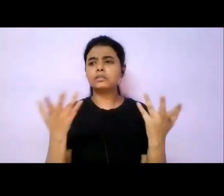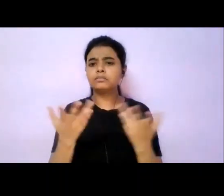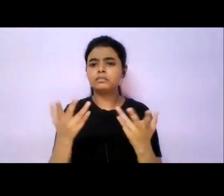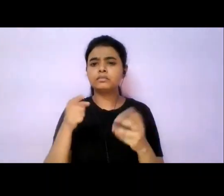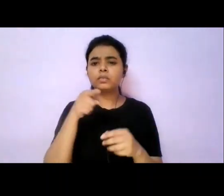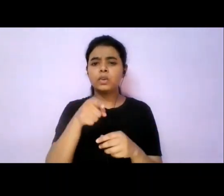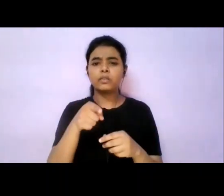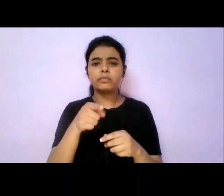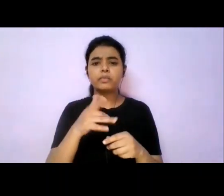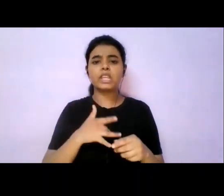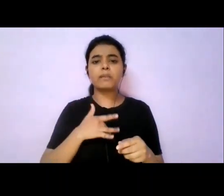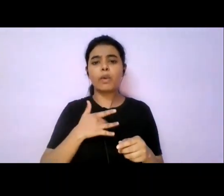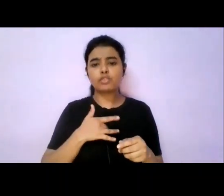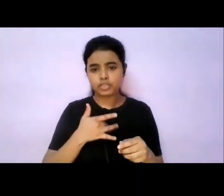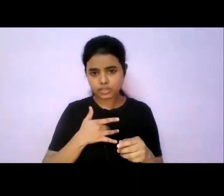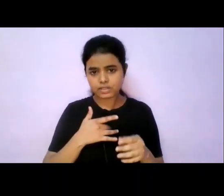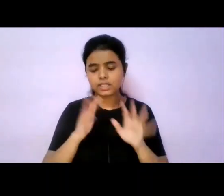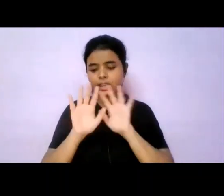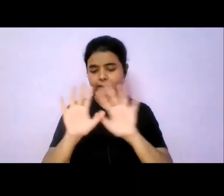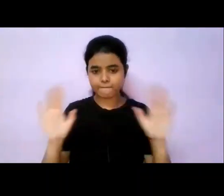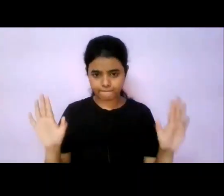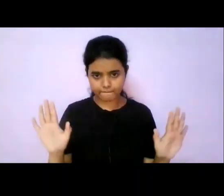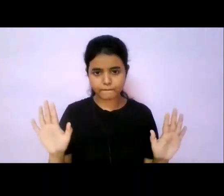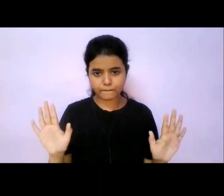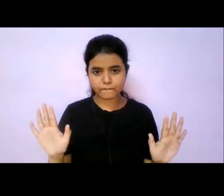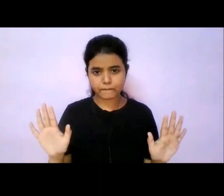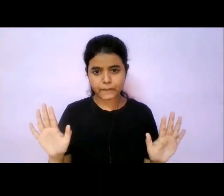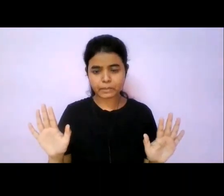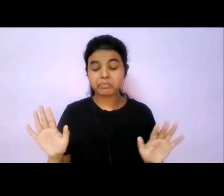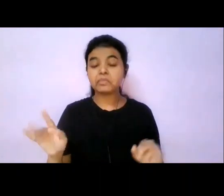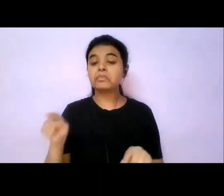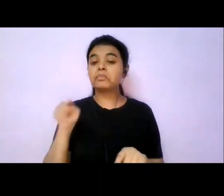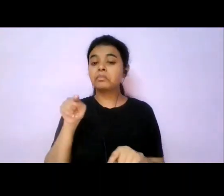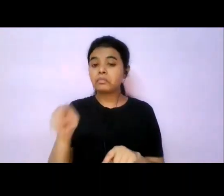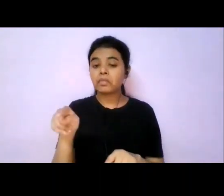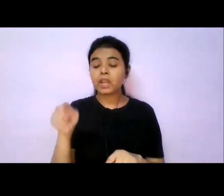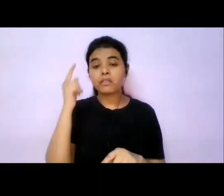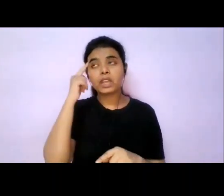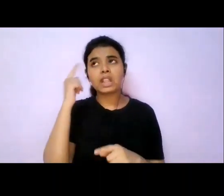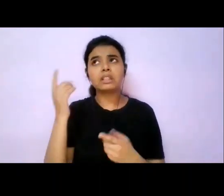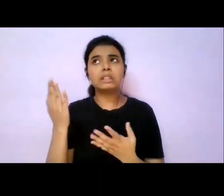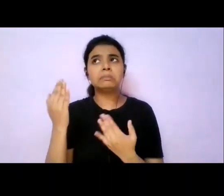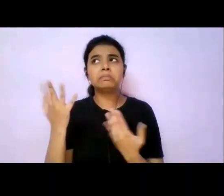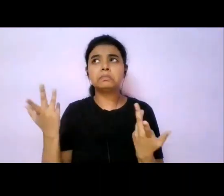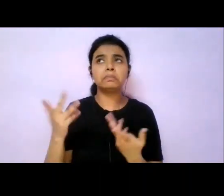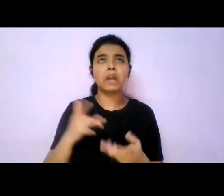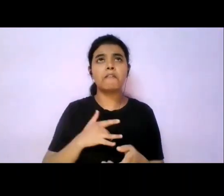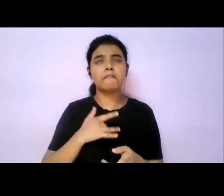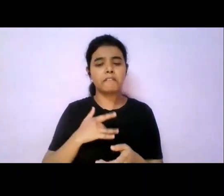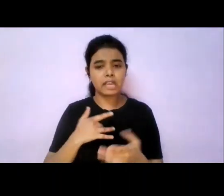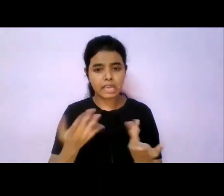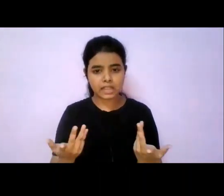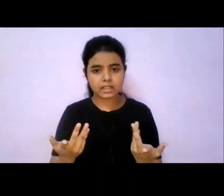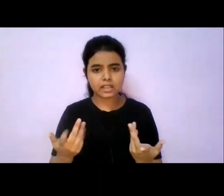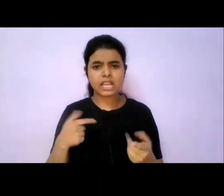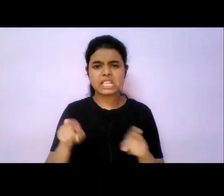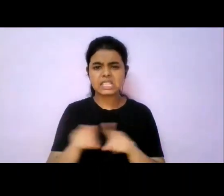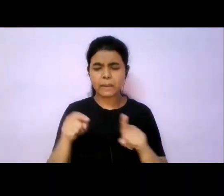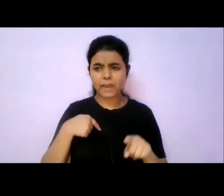marked by emotionalization. That is, we're expected to feel as we